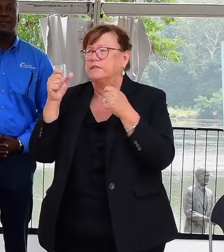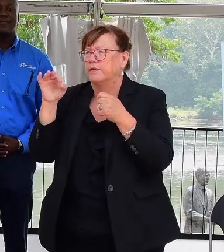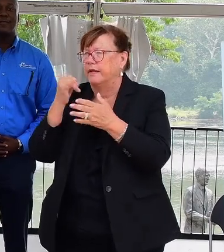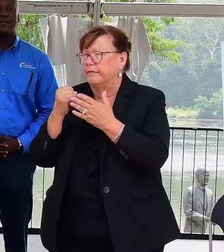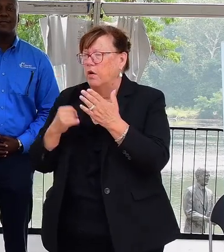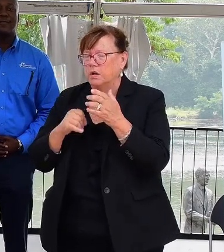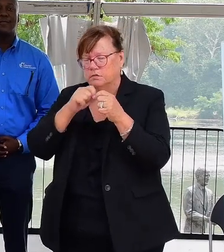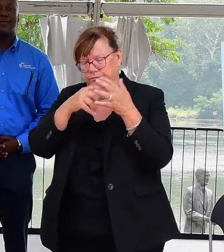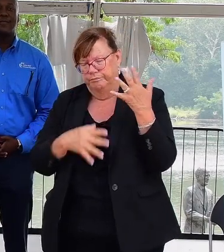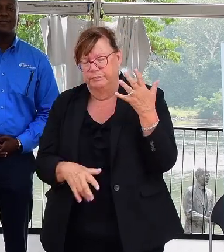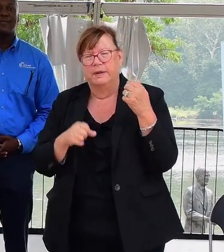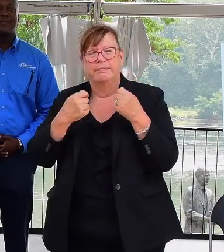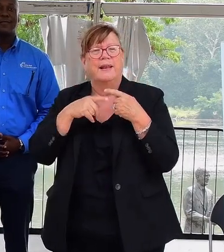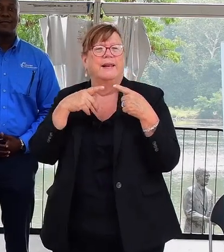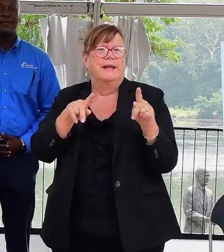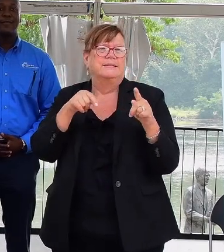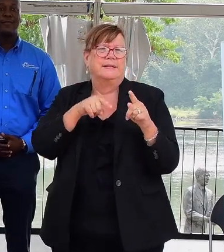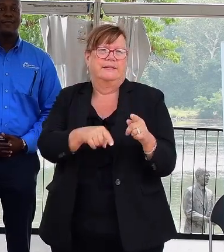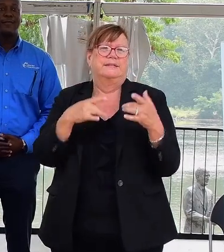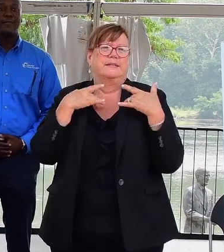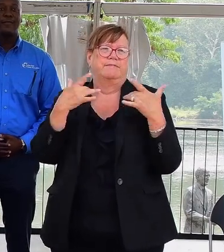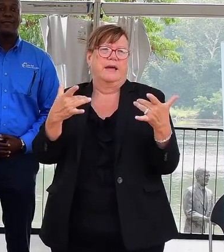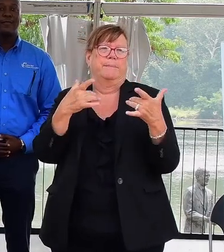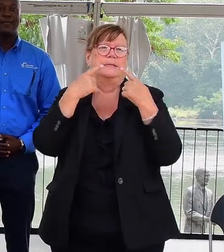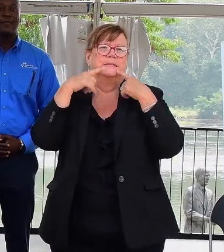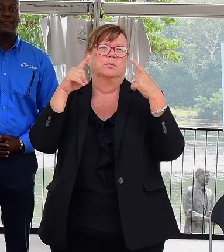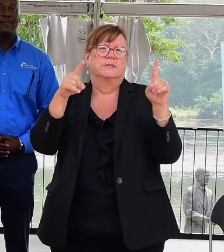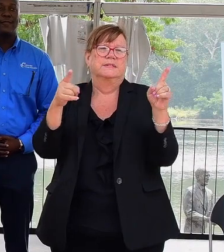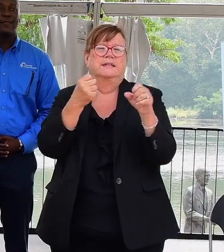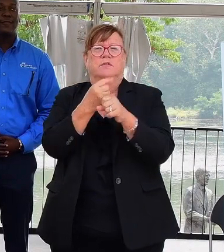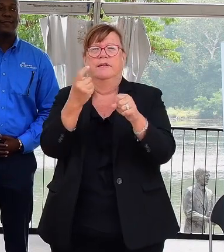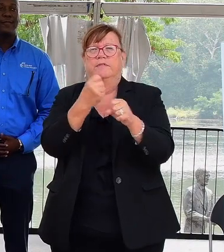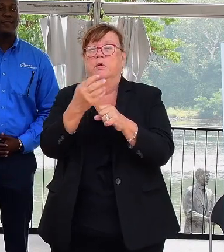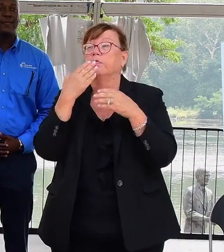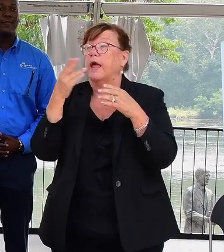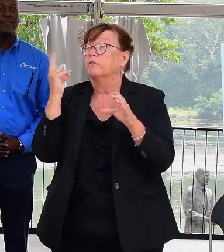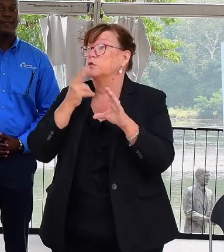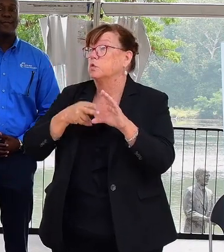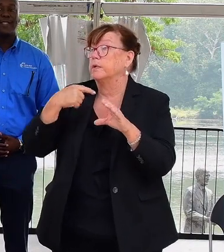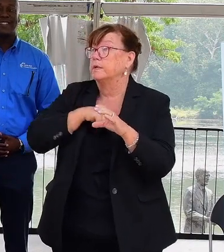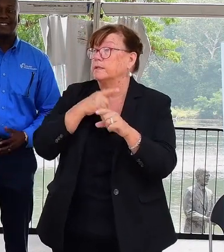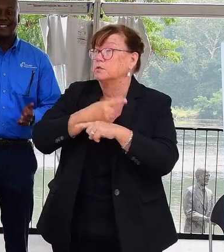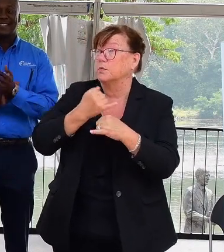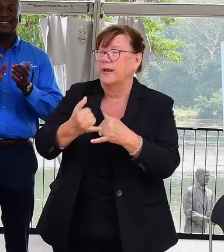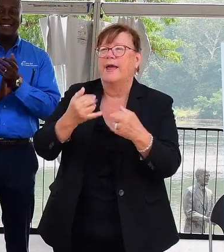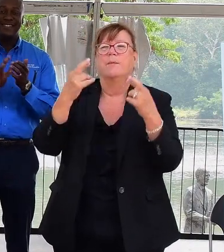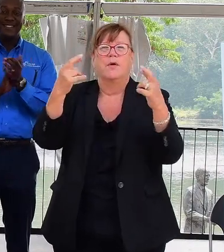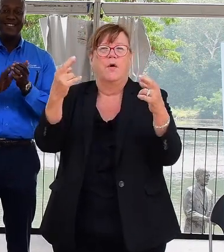so successful year after year. Thank you for joining us this morning, and we hope you'll join us on the 4th.